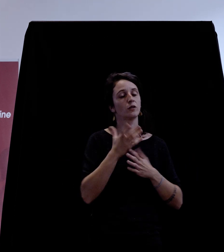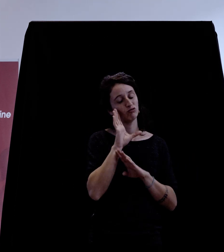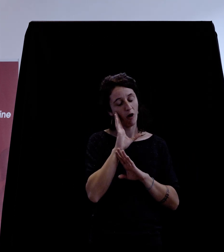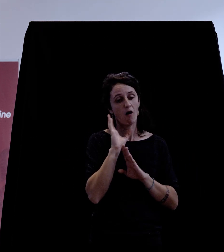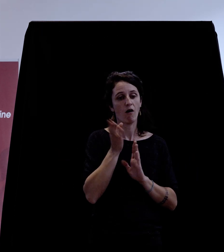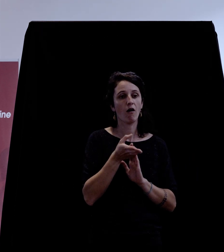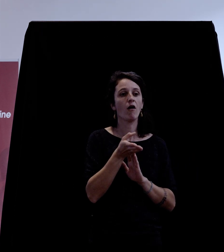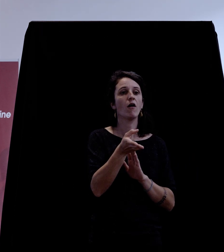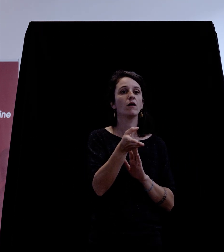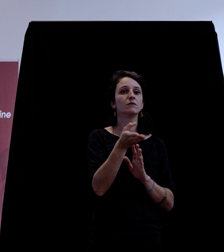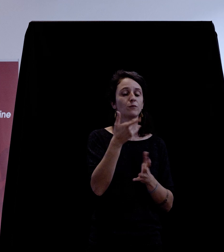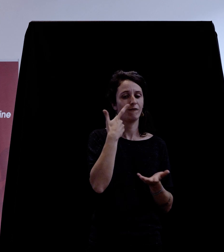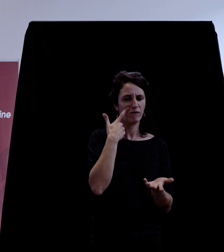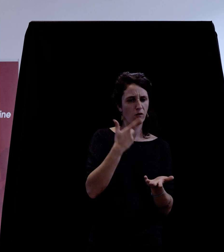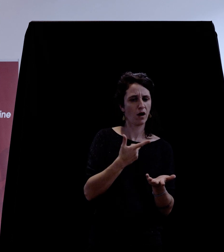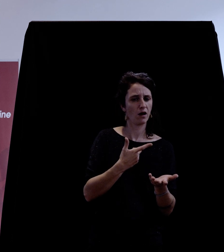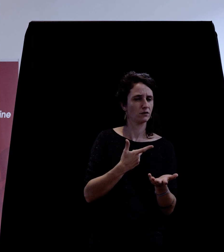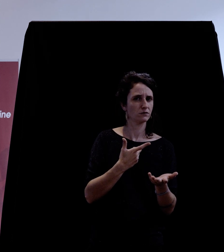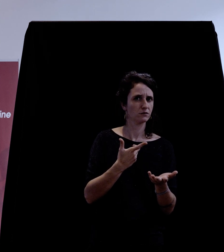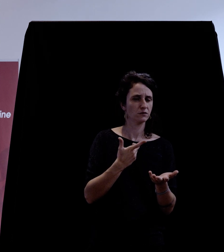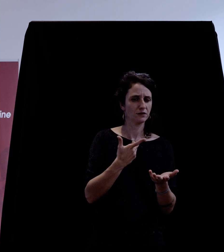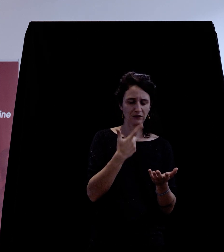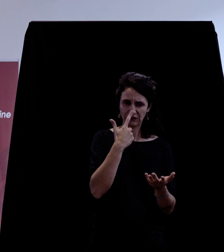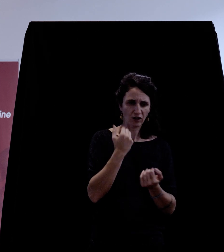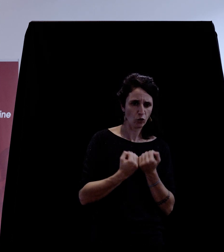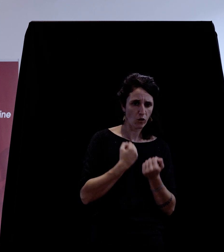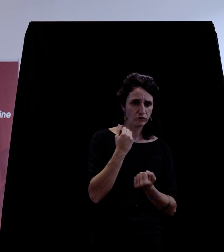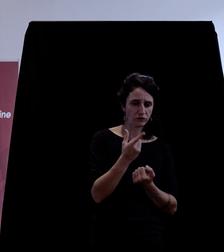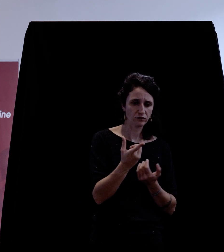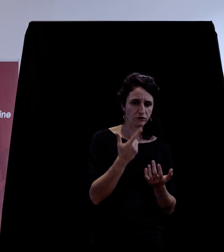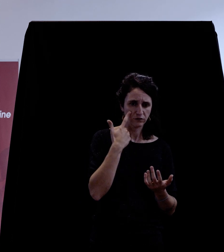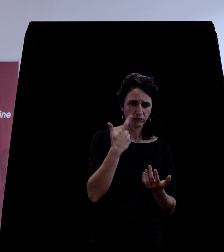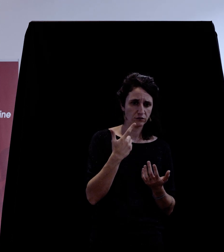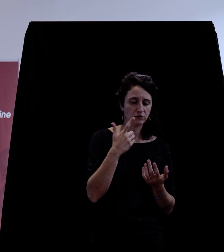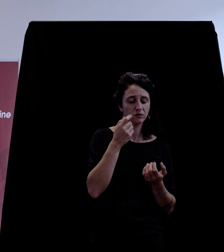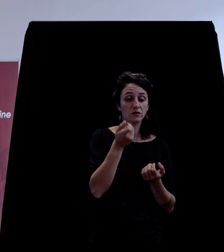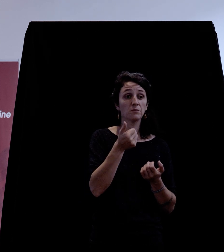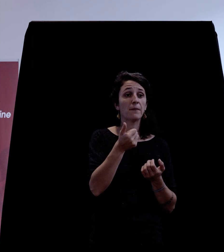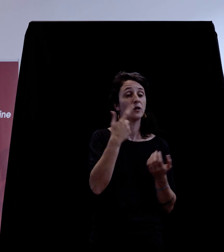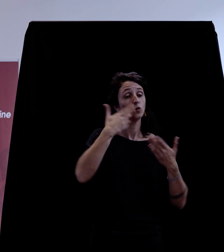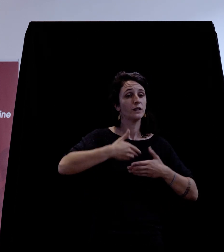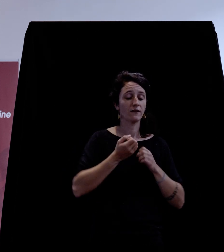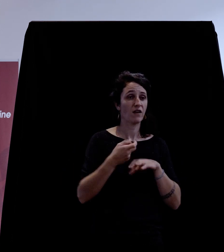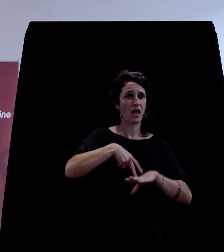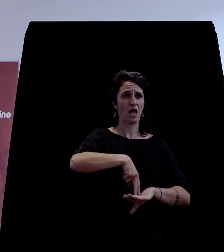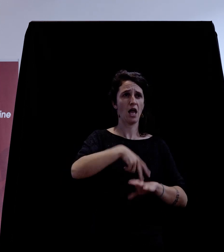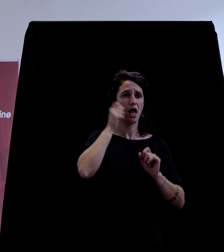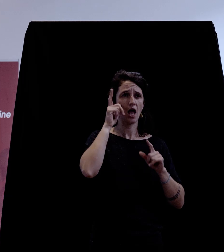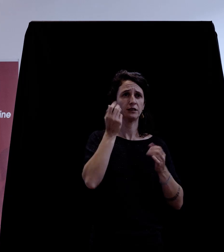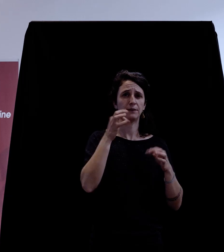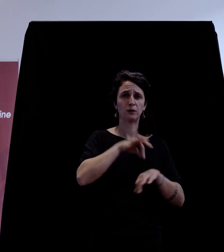He would lie down for 10 minutes maybe and then get up again. We settle him down for 10 minutes later, he'd get up again.